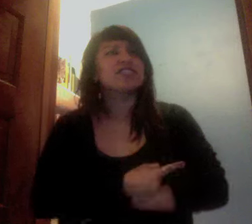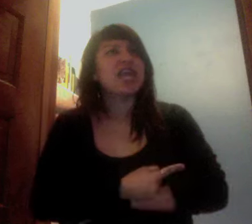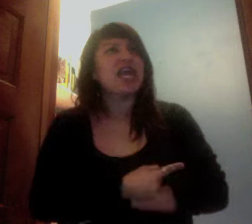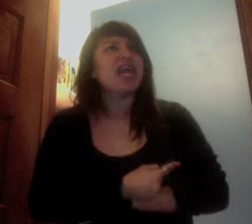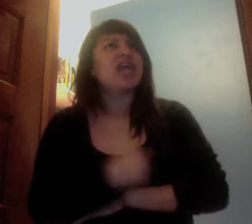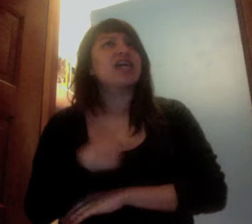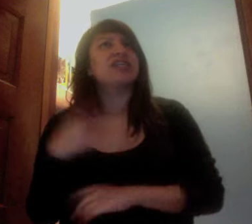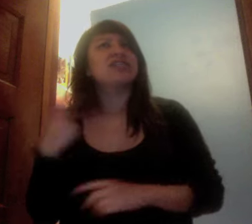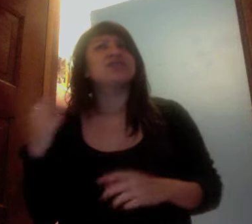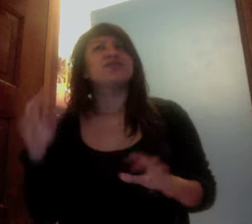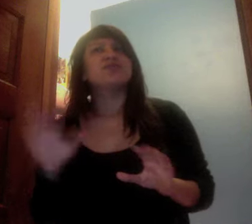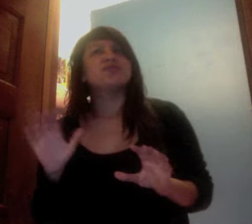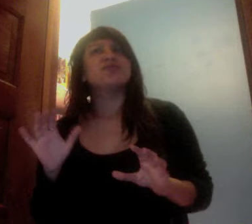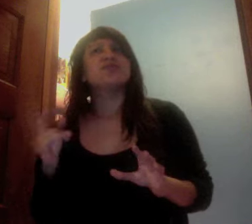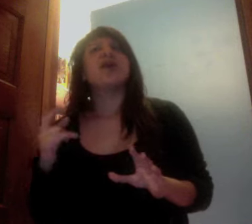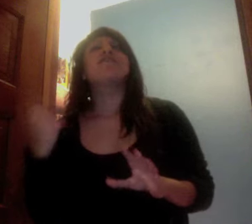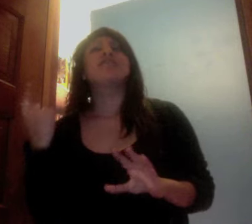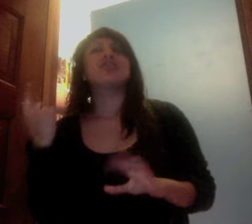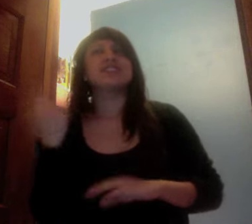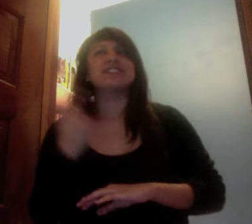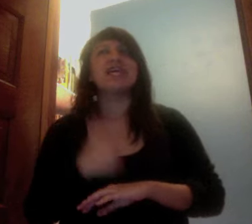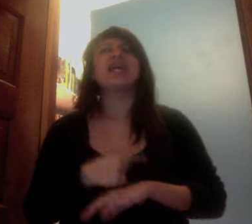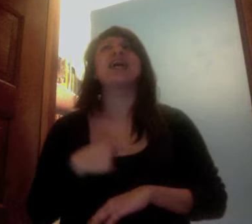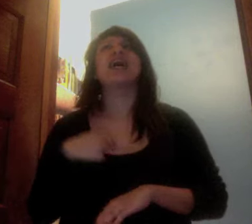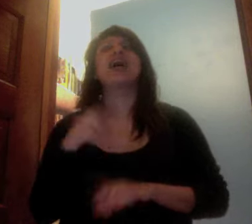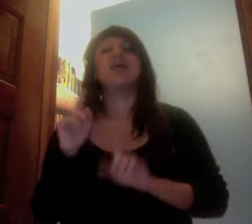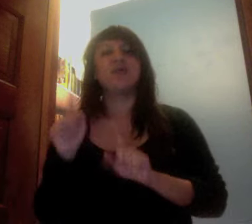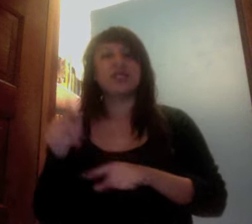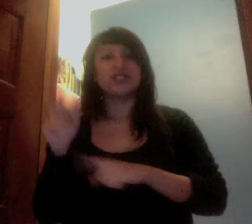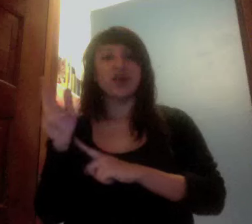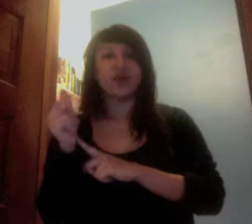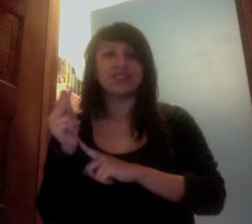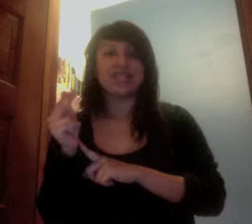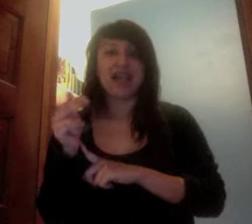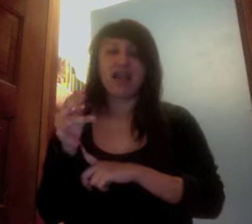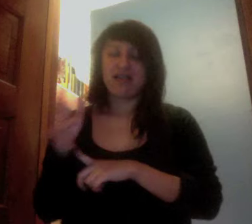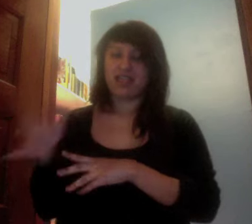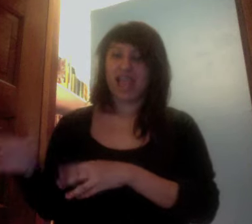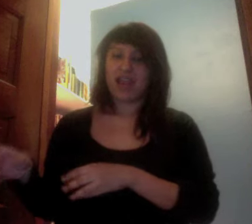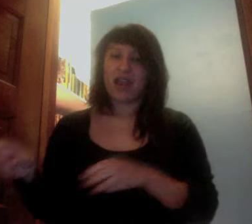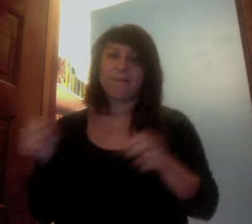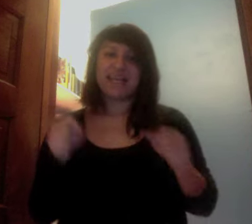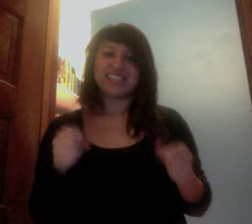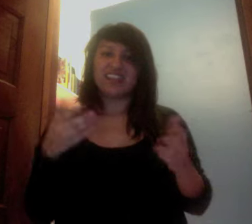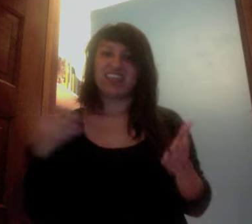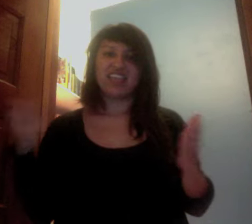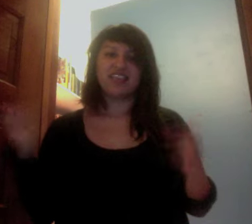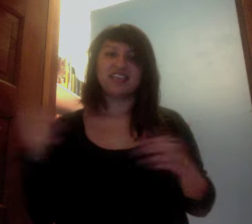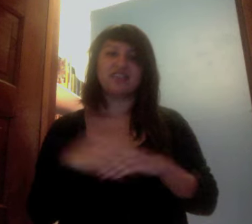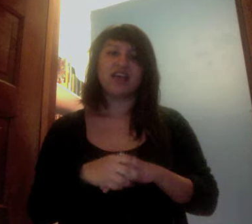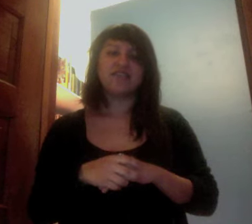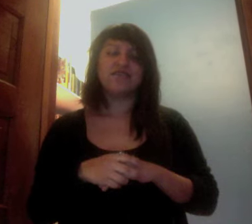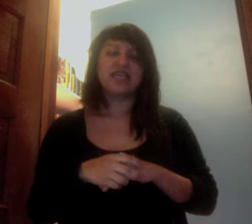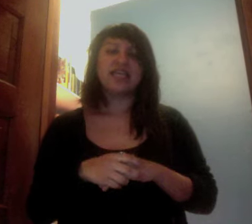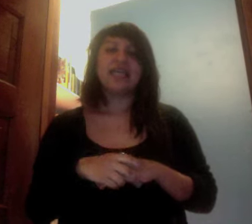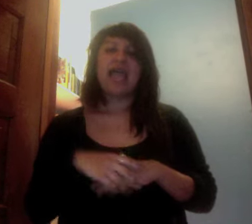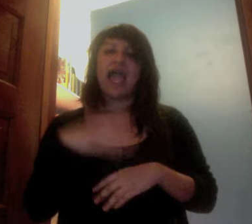dropped off my stuff, and just sort of set out walking around. It was actually, the weather was pretty nice